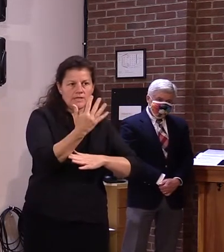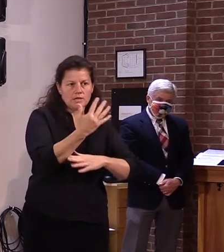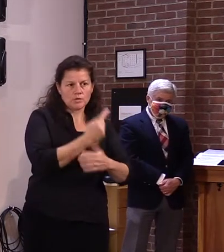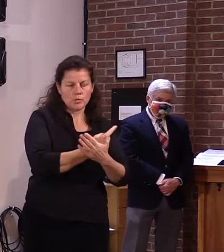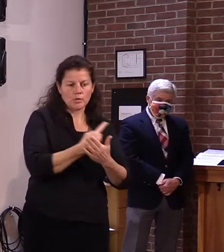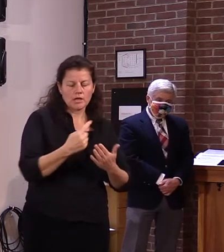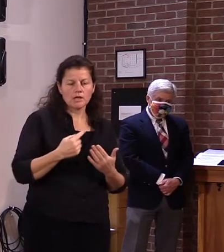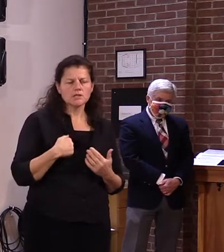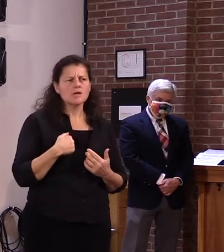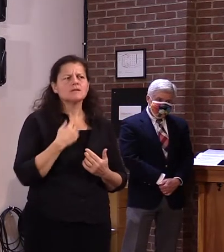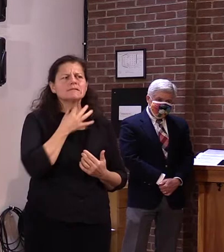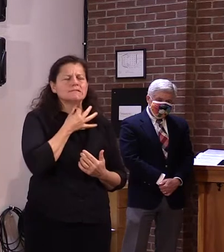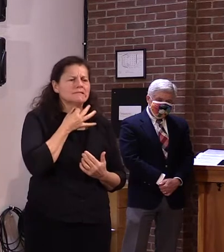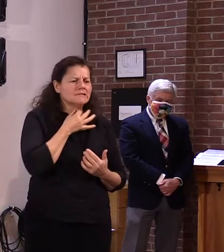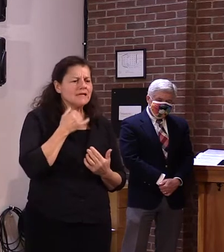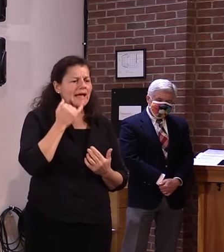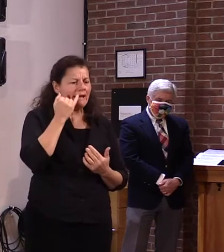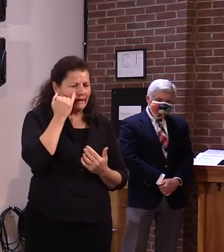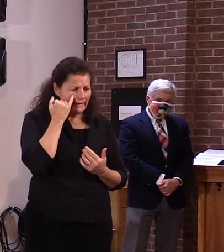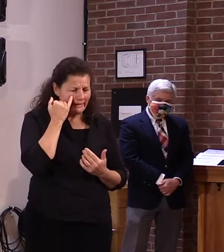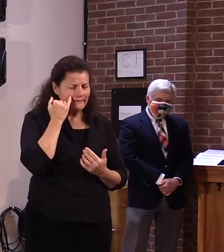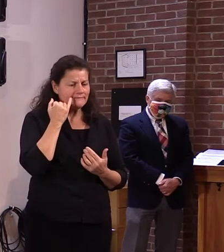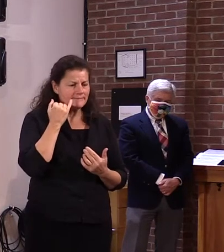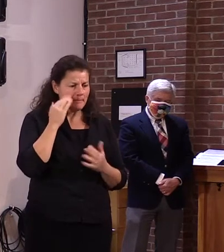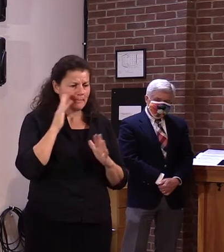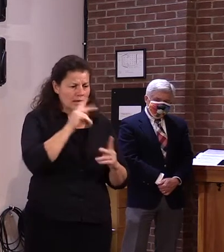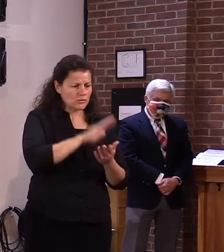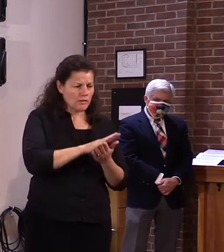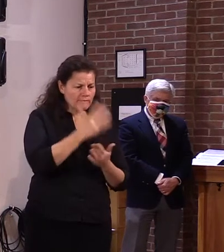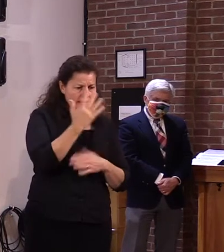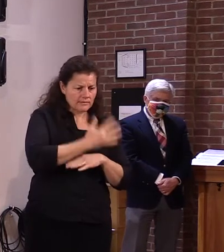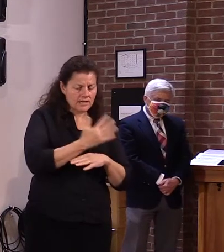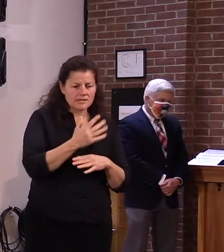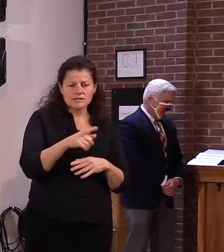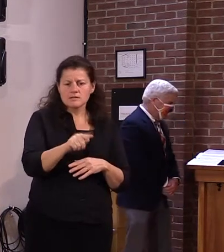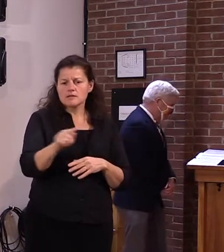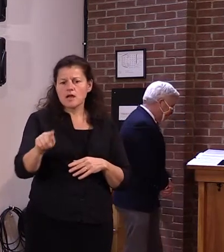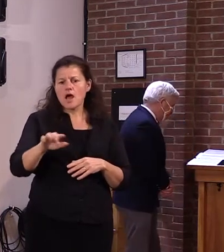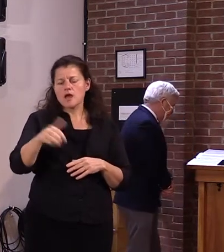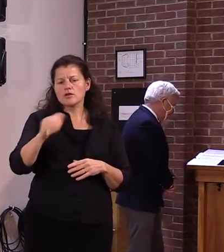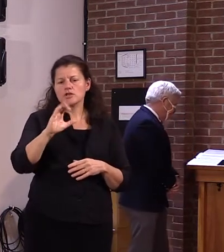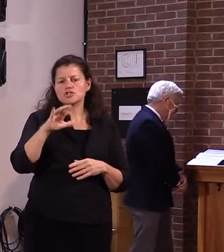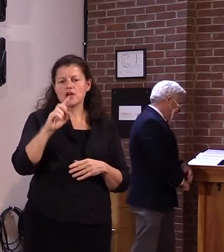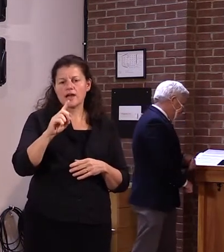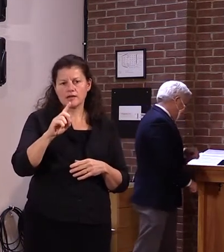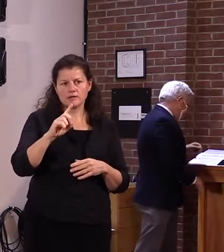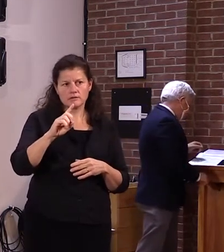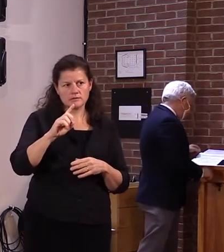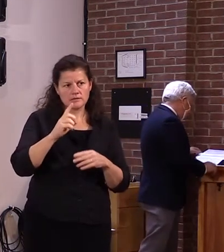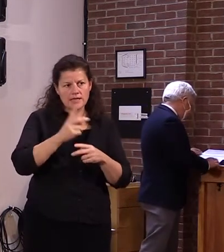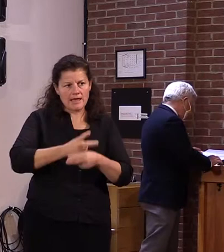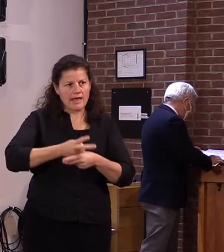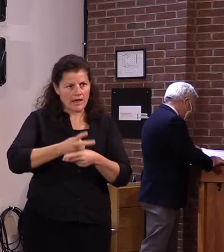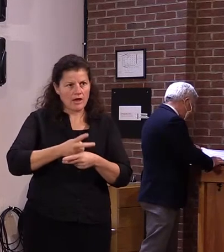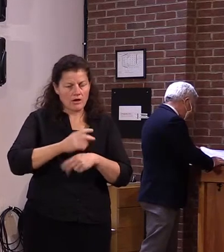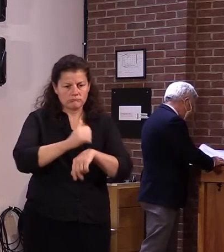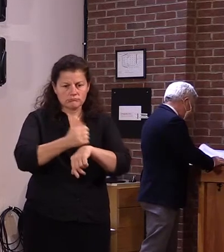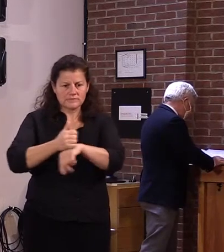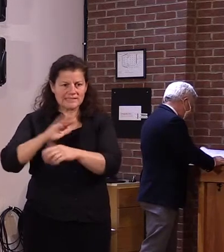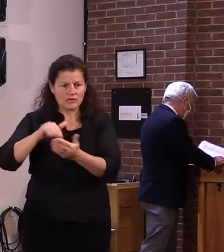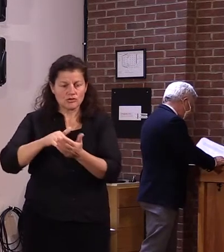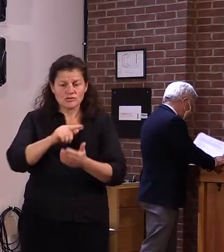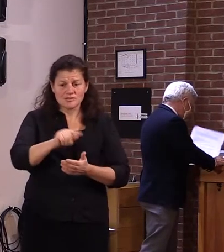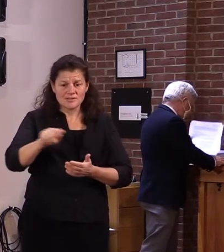the many child care that stood up throughout the state. Will they continue to receive support from the state? Will those workers be